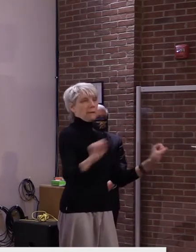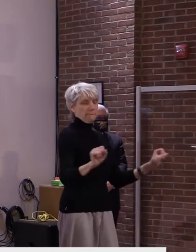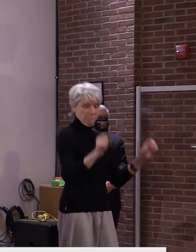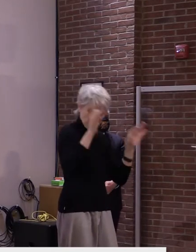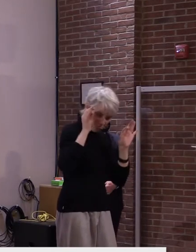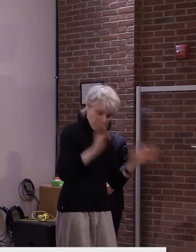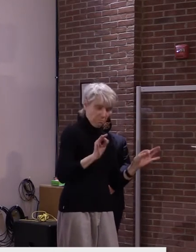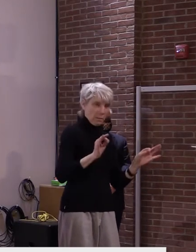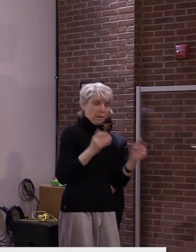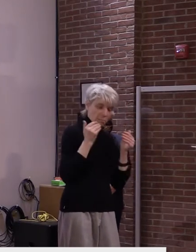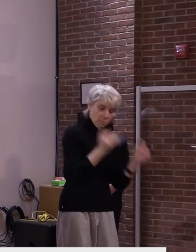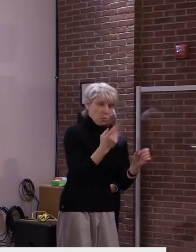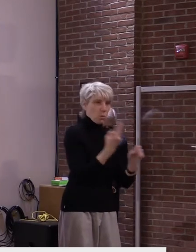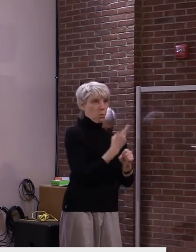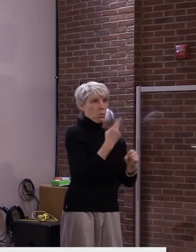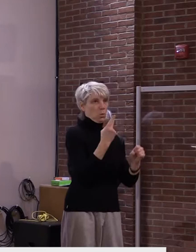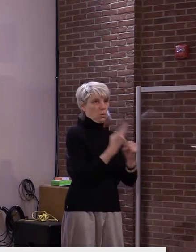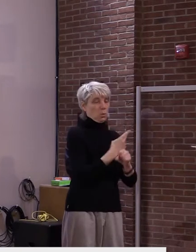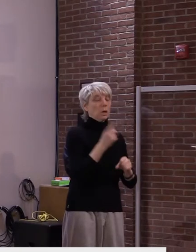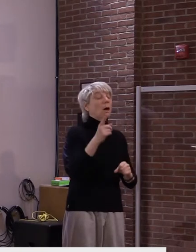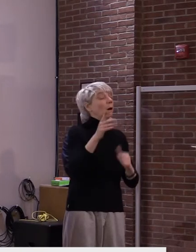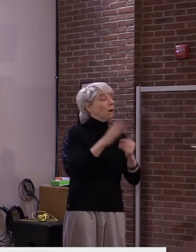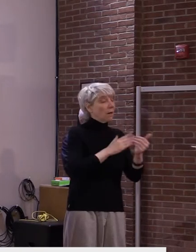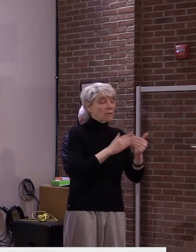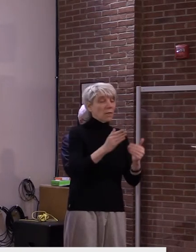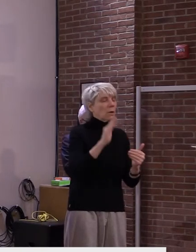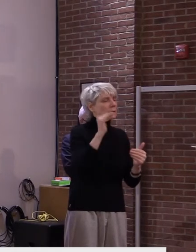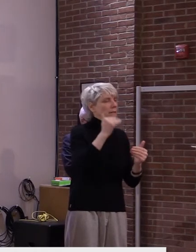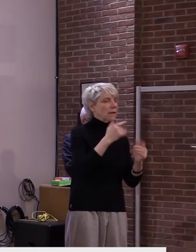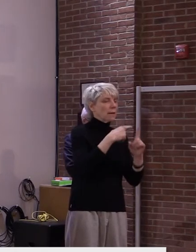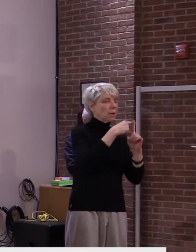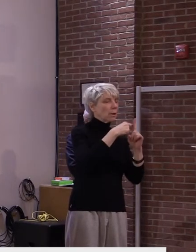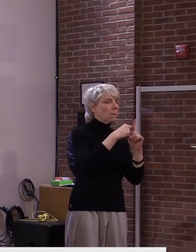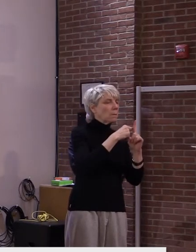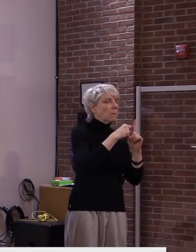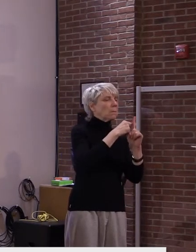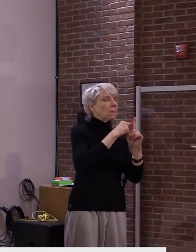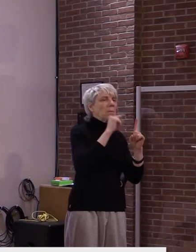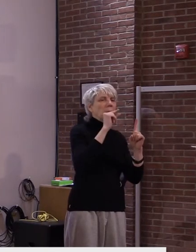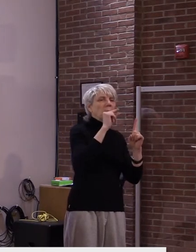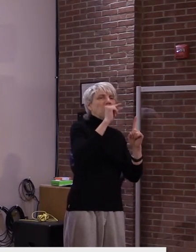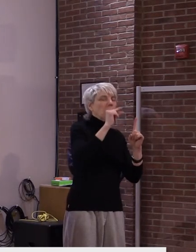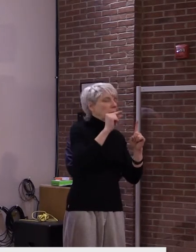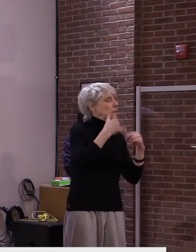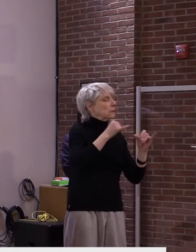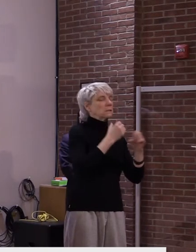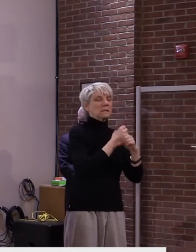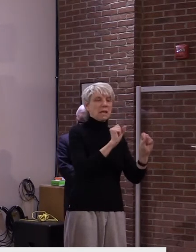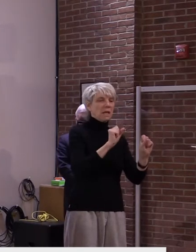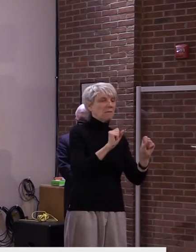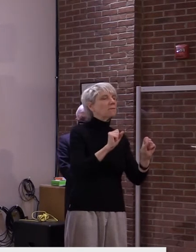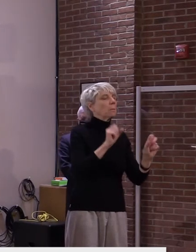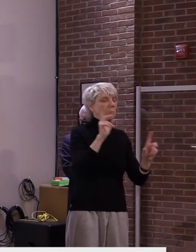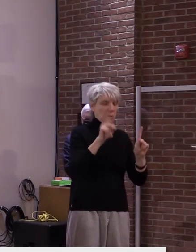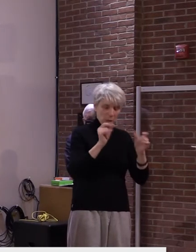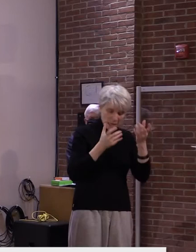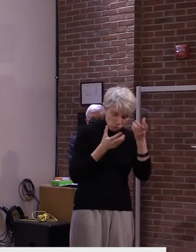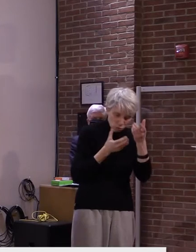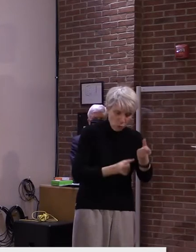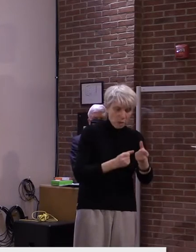none of the doses were impacted by temperature inconsistencies, and all could be used with full public confidence.